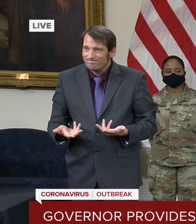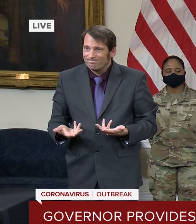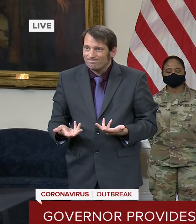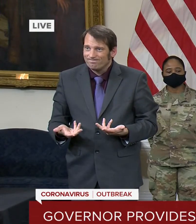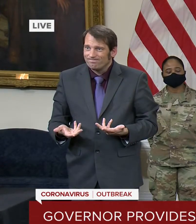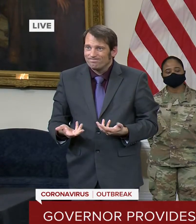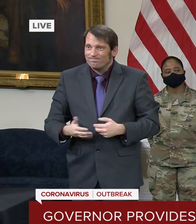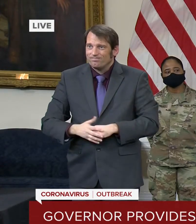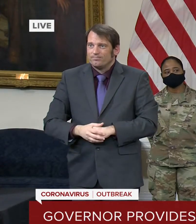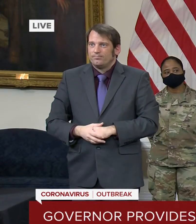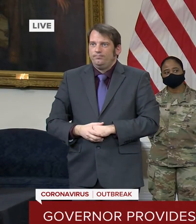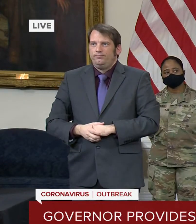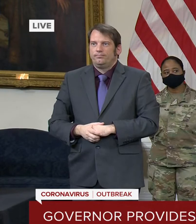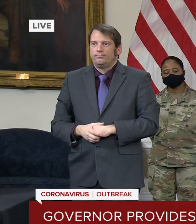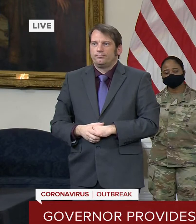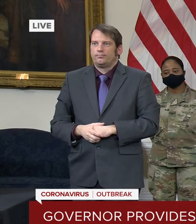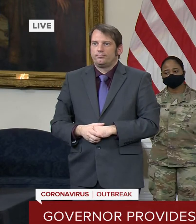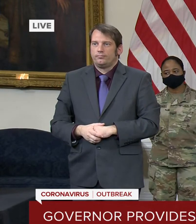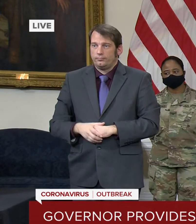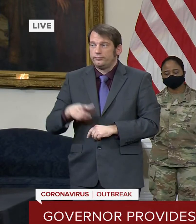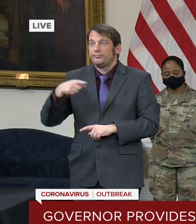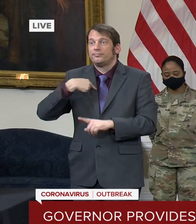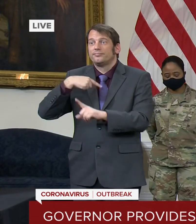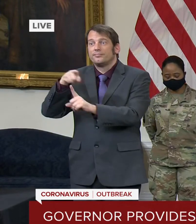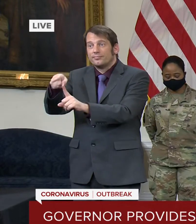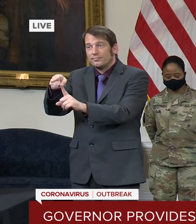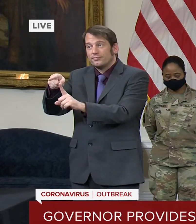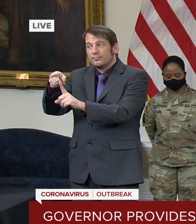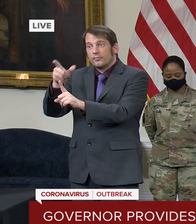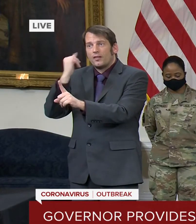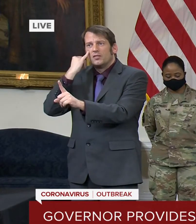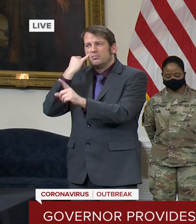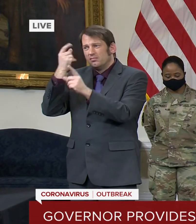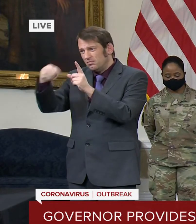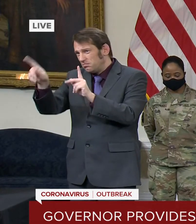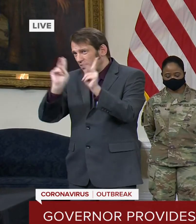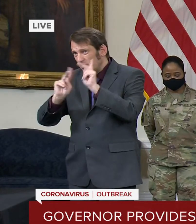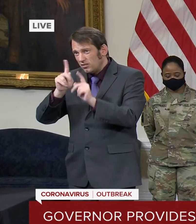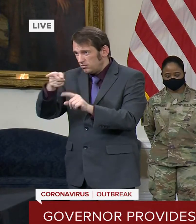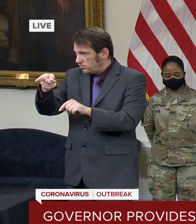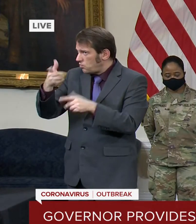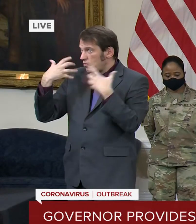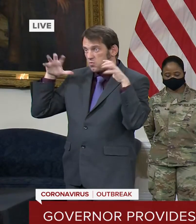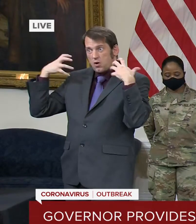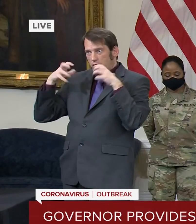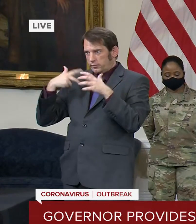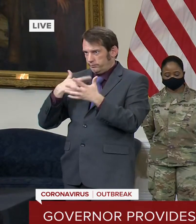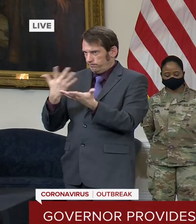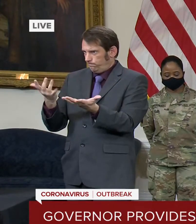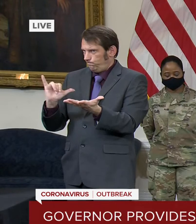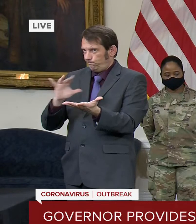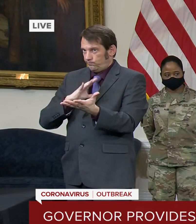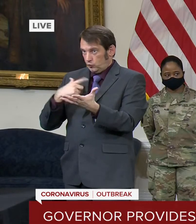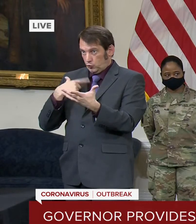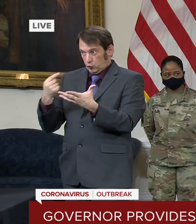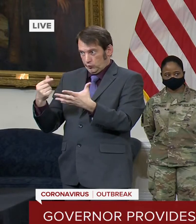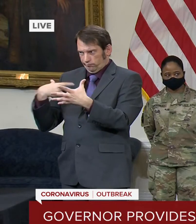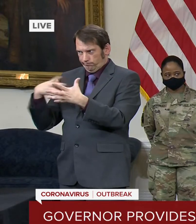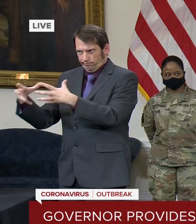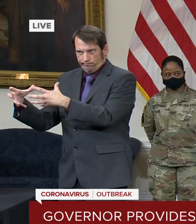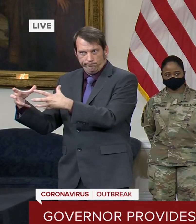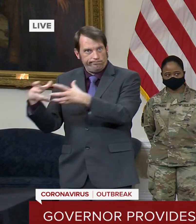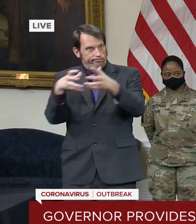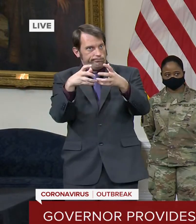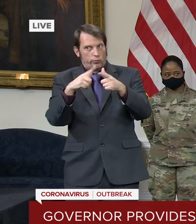all up. So we're trying to attack this from every direction. It is a critical priority for us. We're